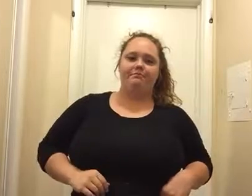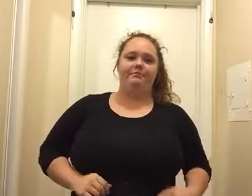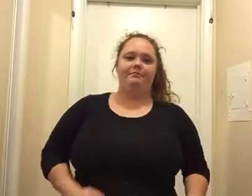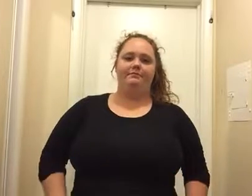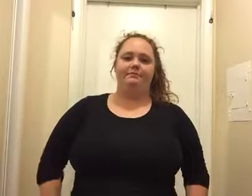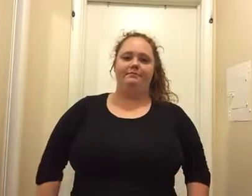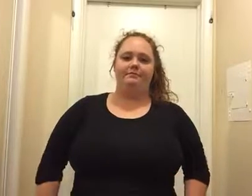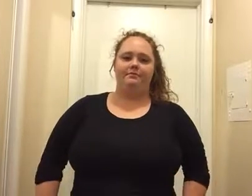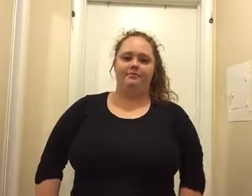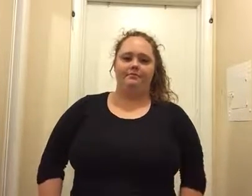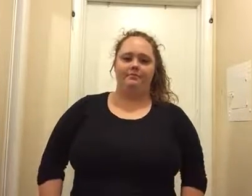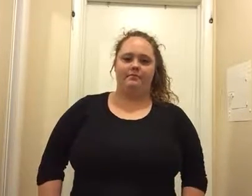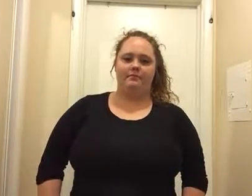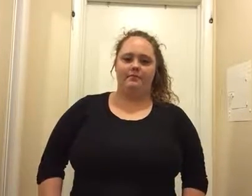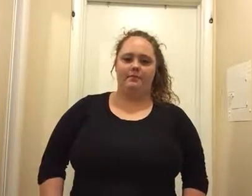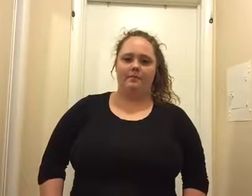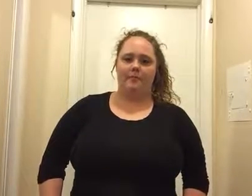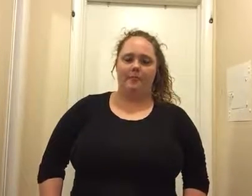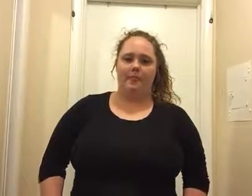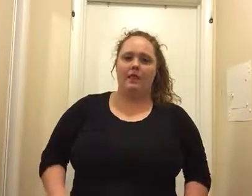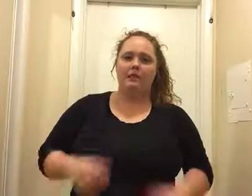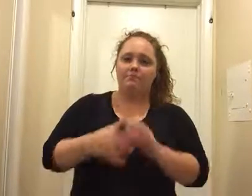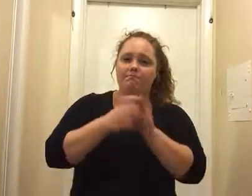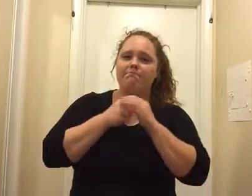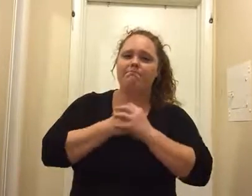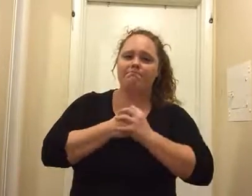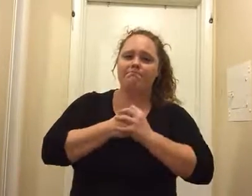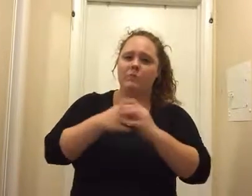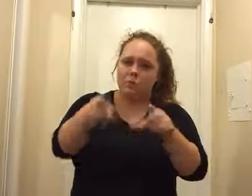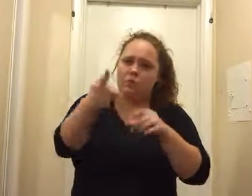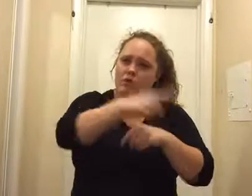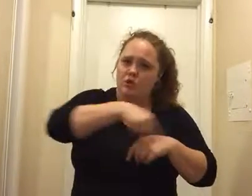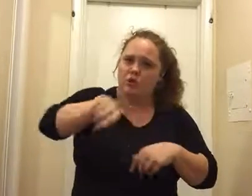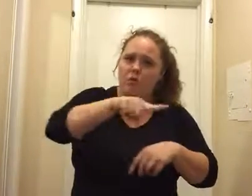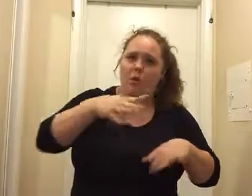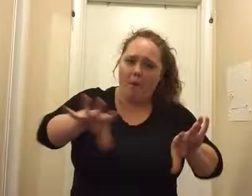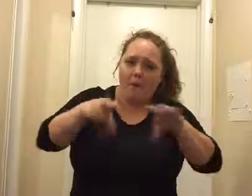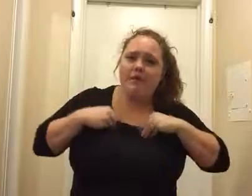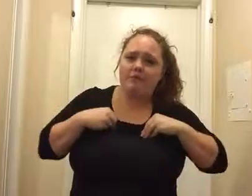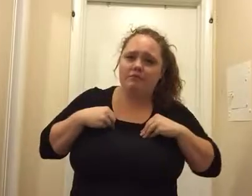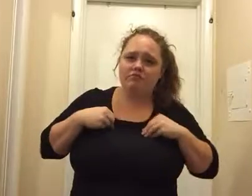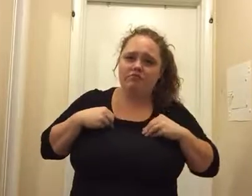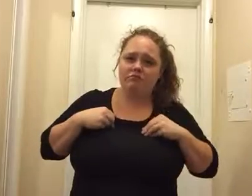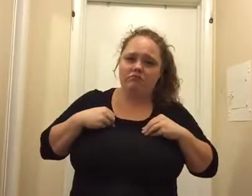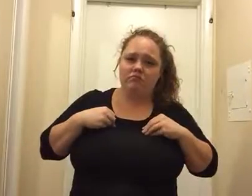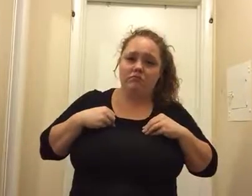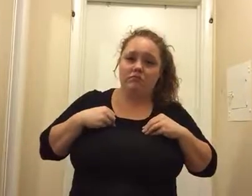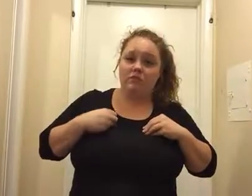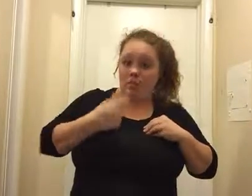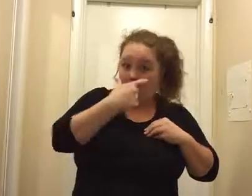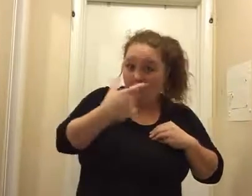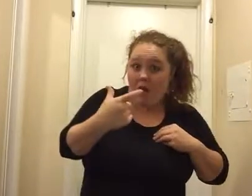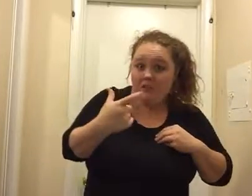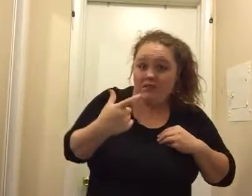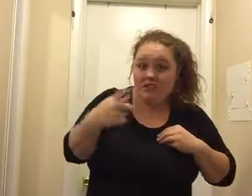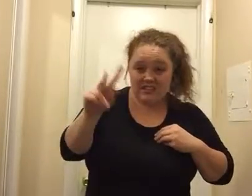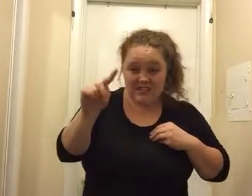It belongs to everyone gathered here today and everyone watching all across America. This is your